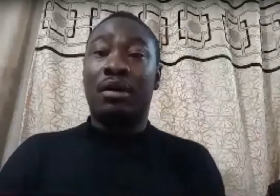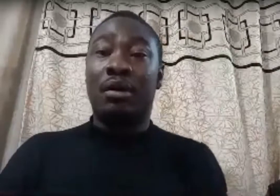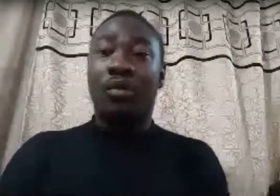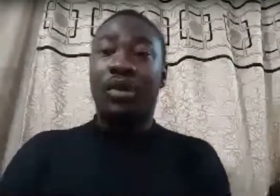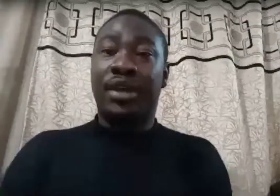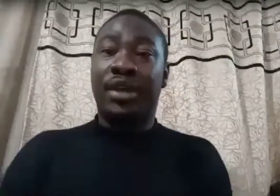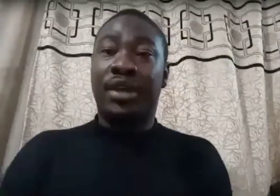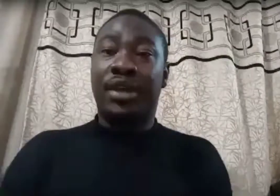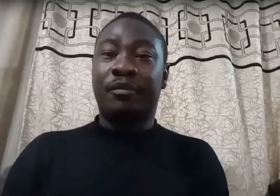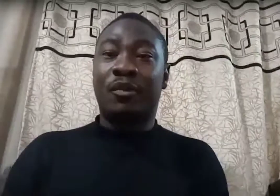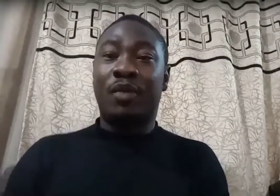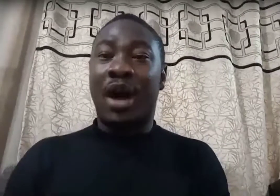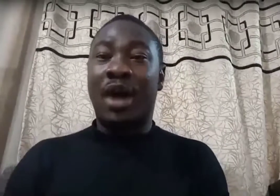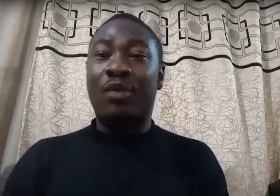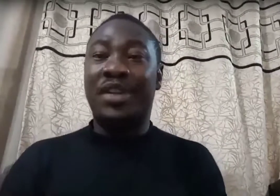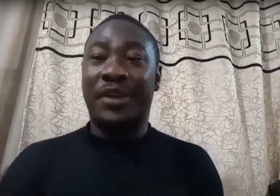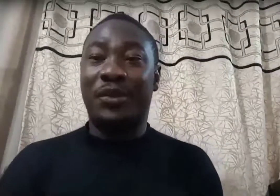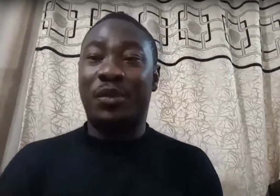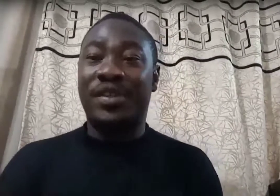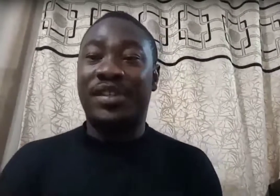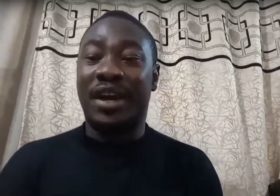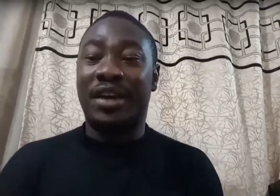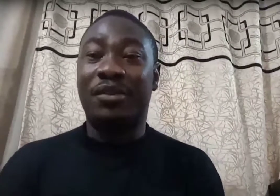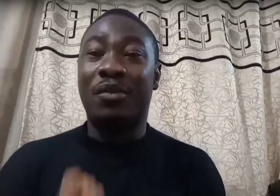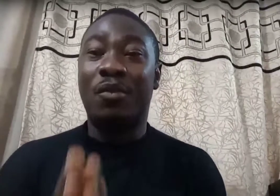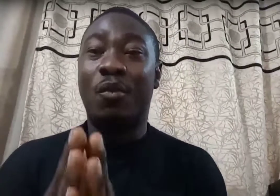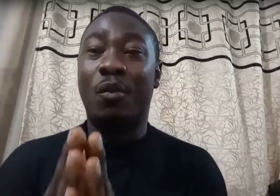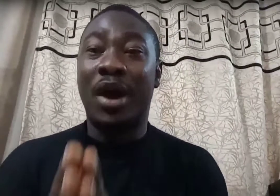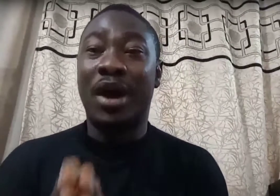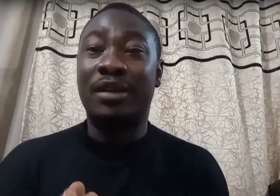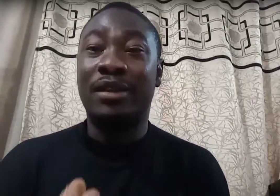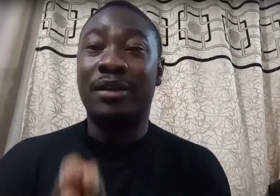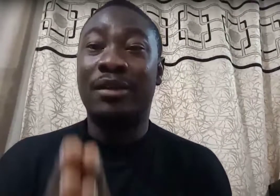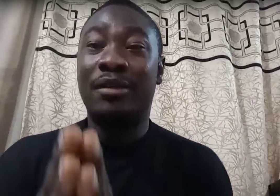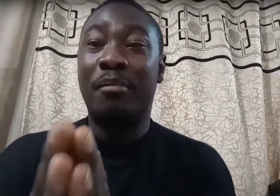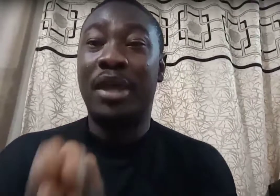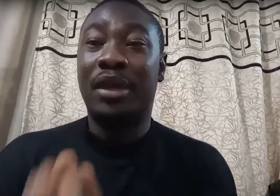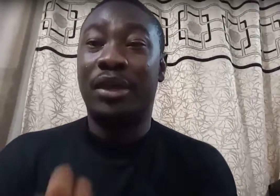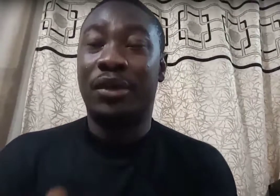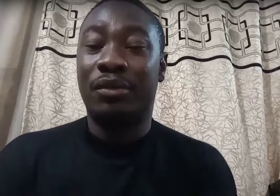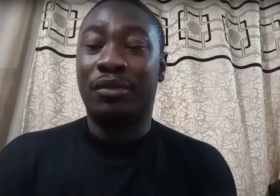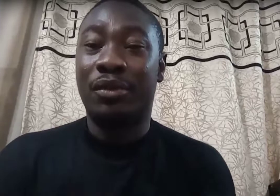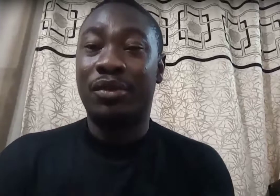sign 1 million? See, we've come far from 1,000 to